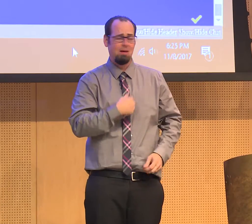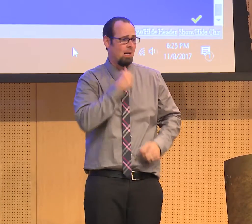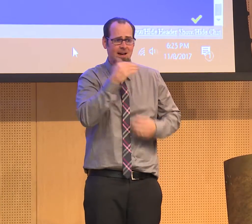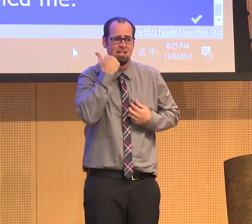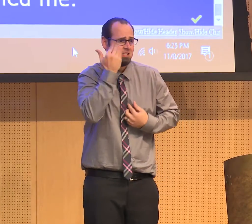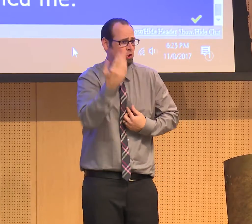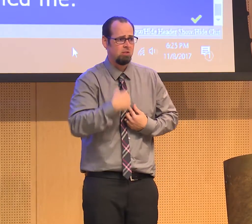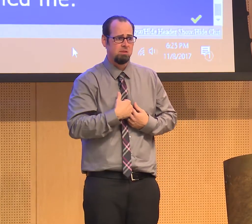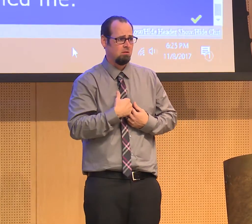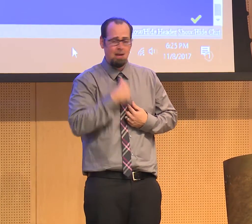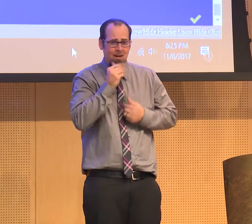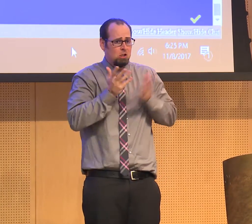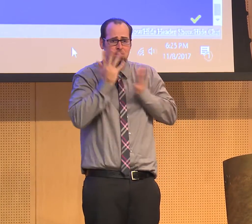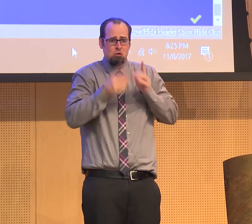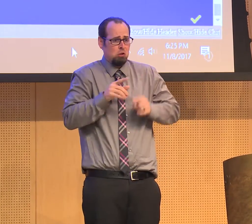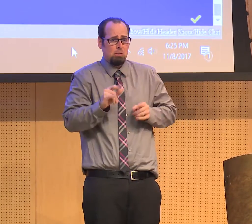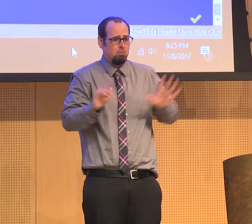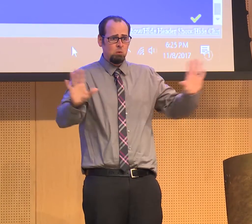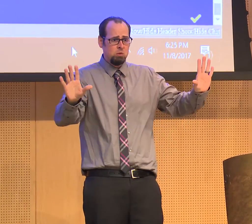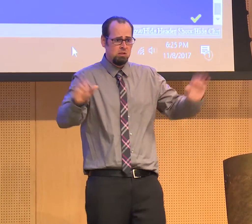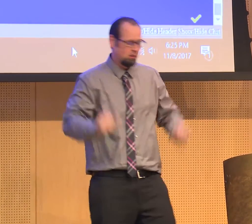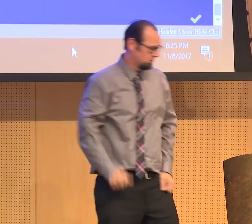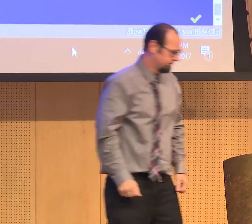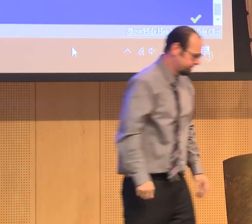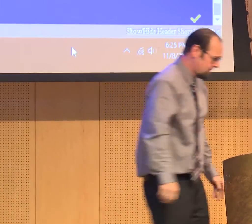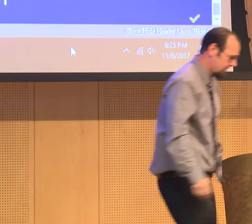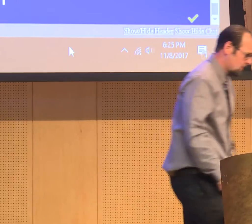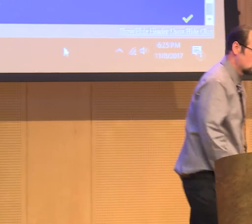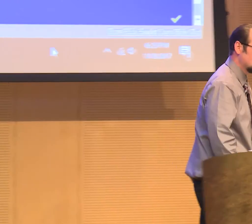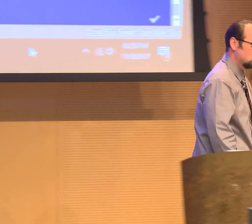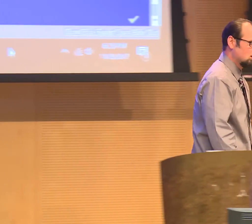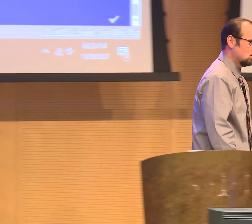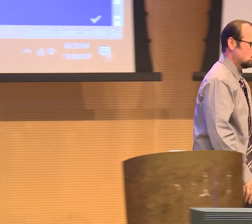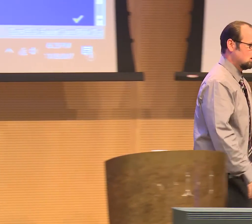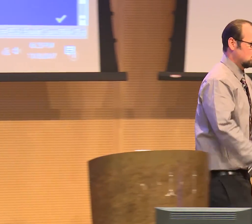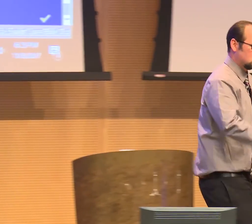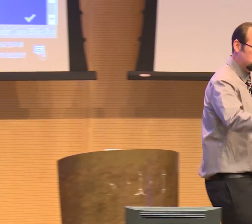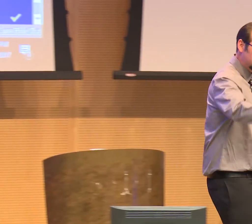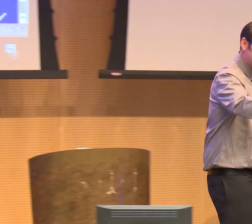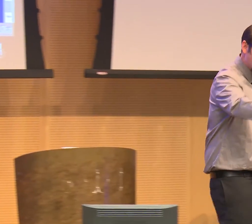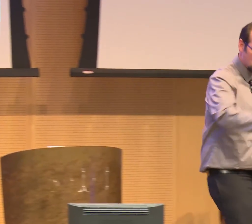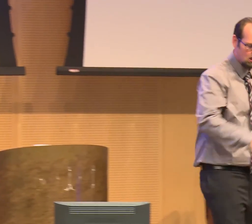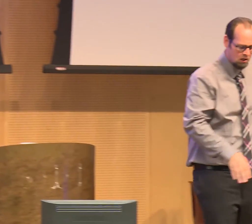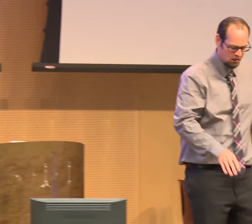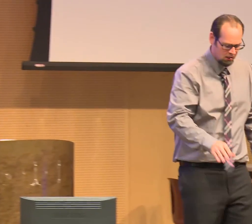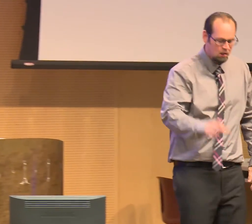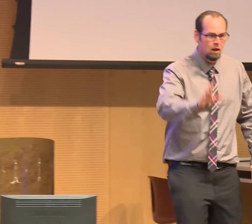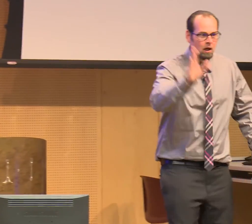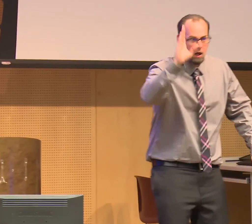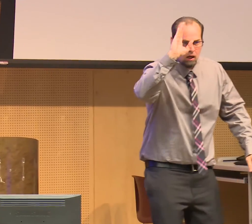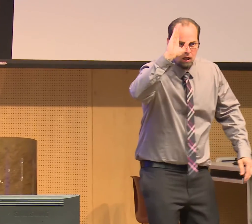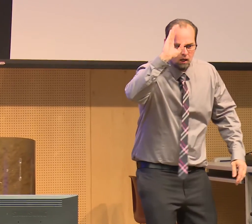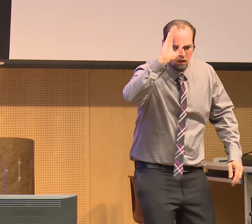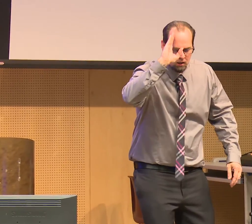wasn't shy. This is how I went up to people. I signed,